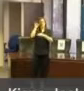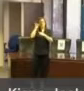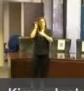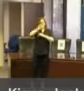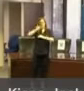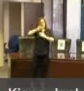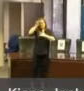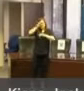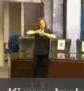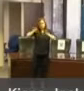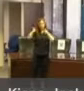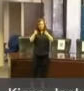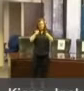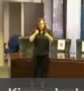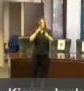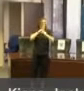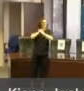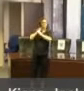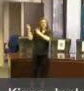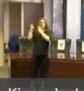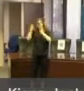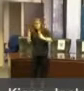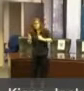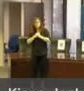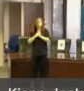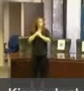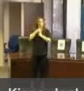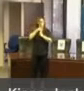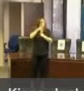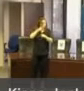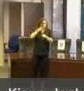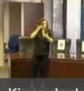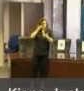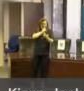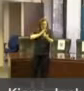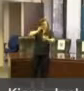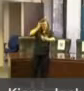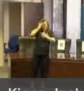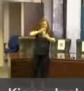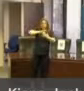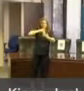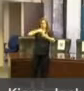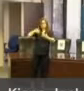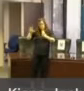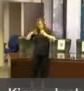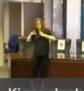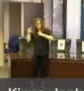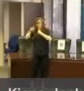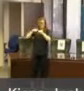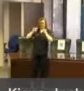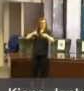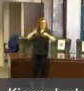visitation, cohorting, sick leave, return to work policies, testing, and immunization, and a surge capacity